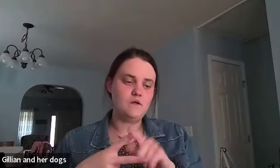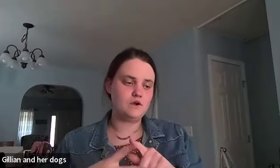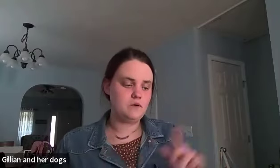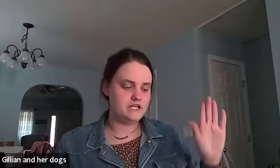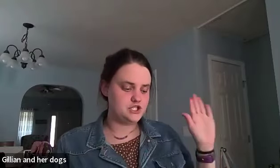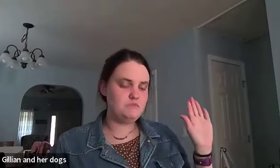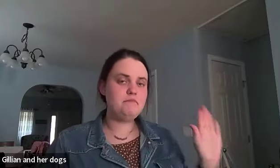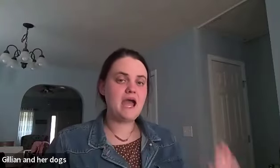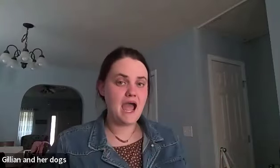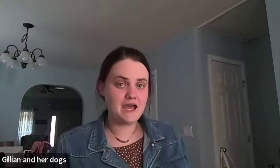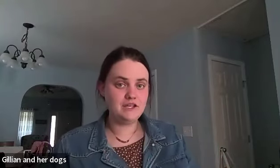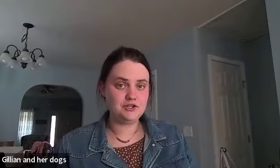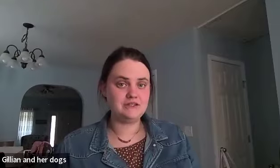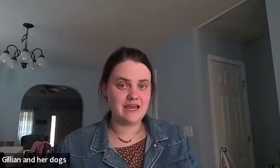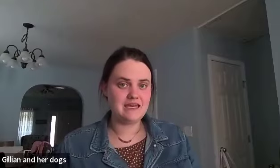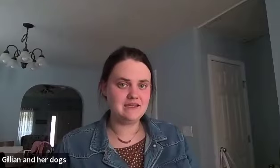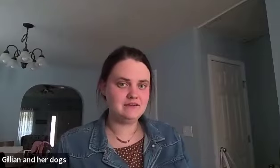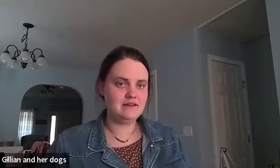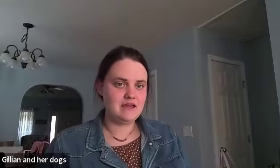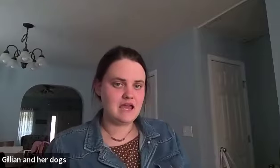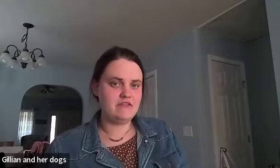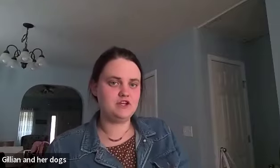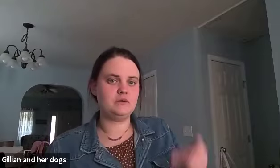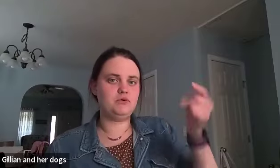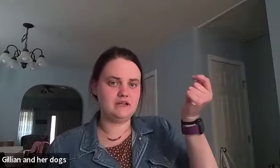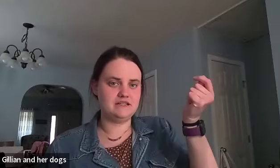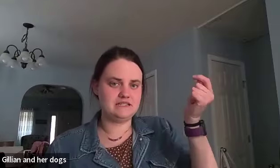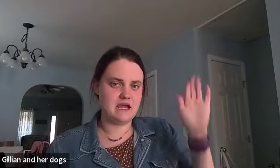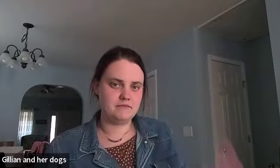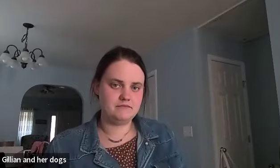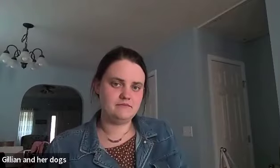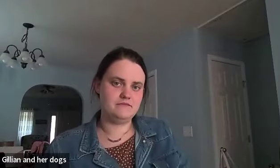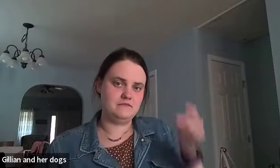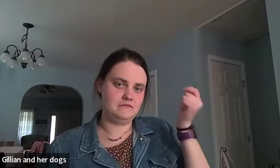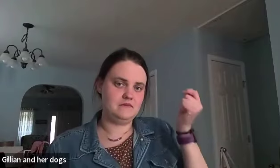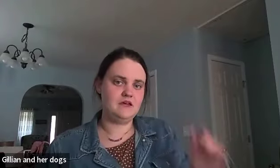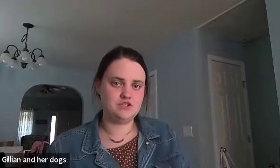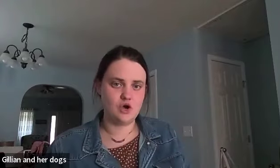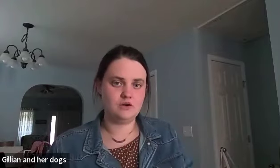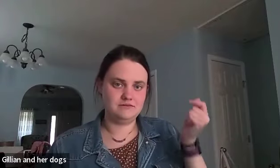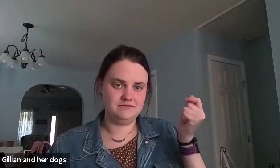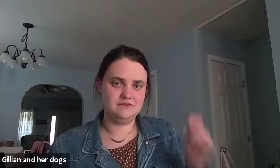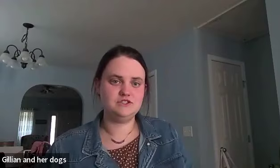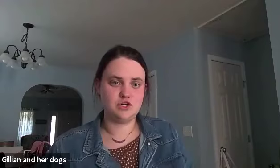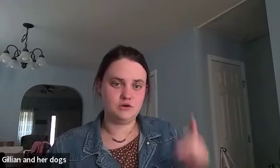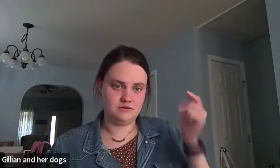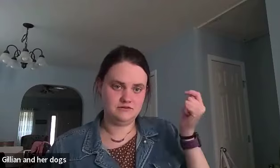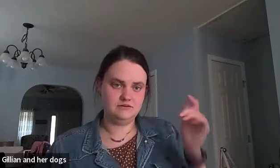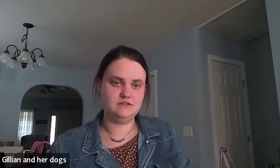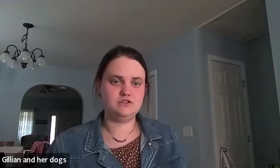the longer one is you pat your leg and then you're going to pull it in a snap. Dog, dog,